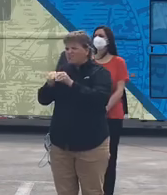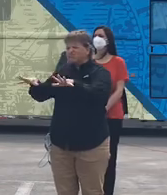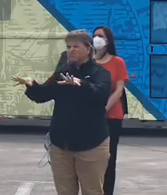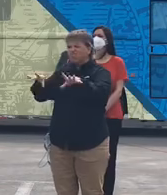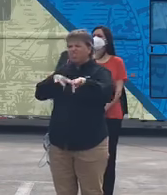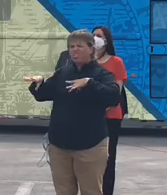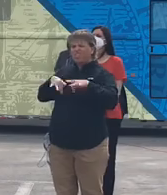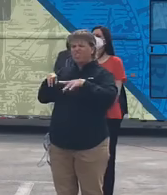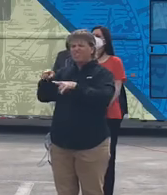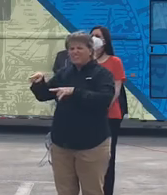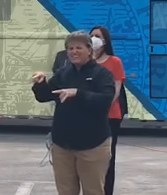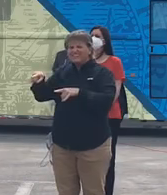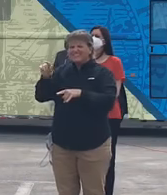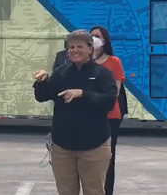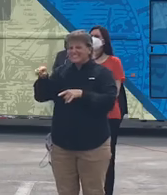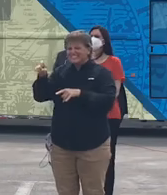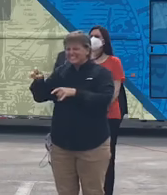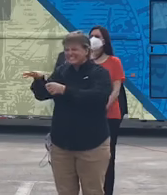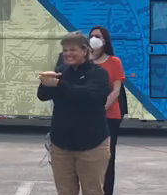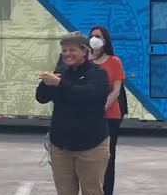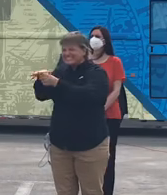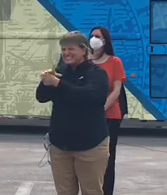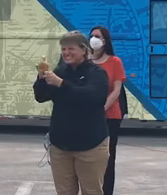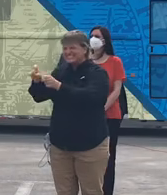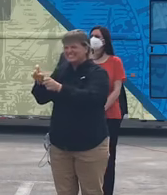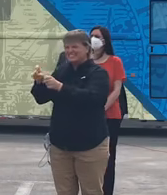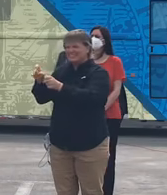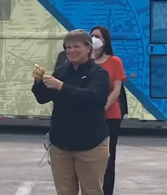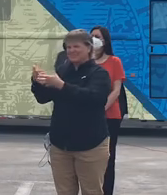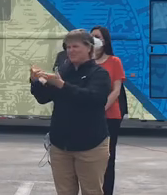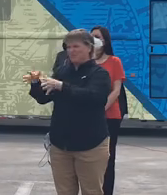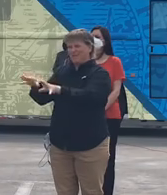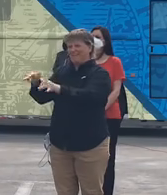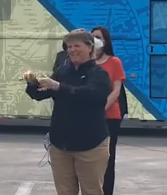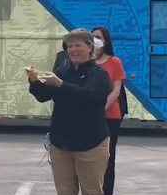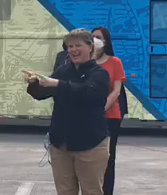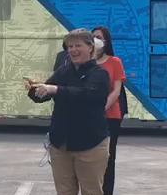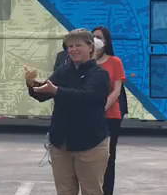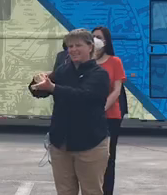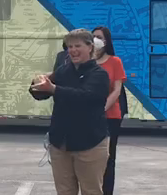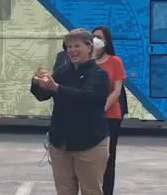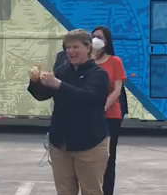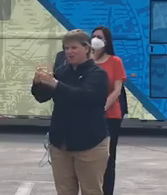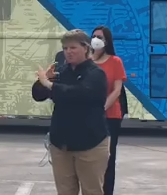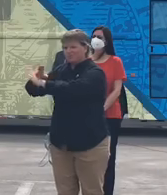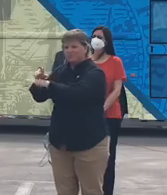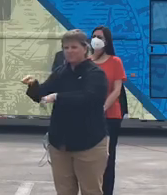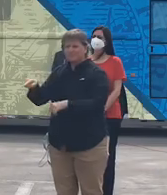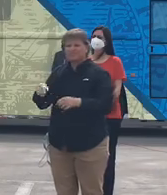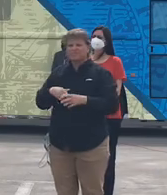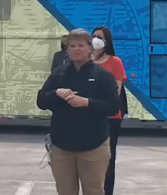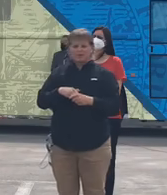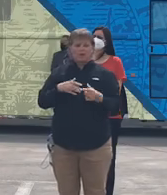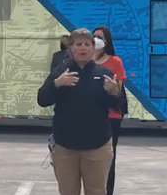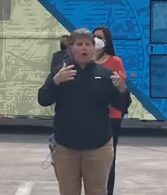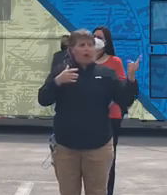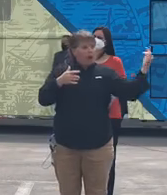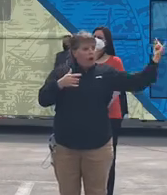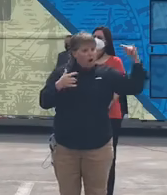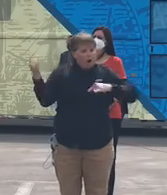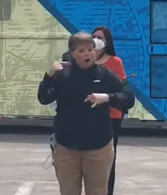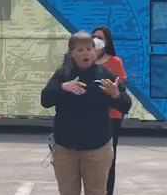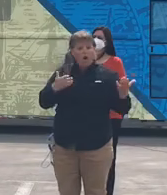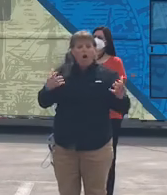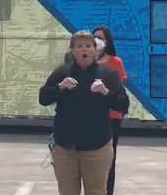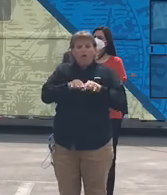having gone through this and then have more of it being seeded in to the country. 14-day moving average, we've seen a